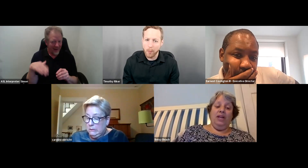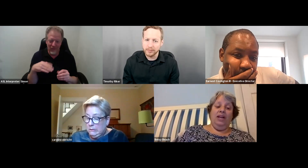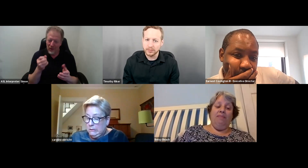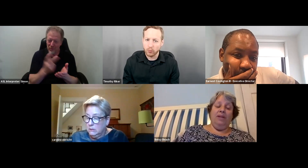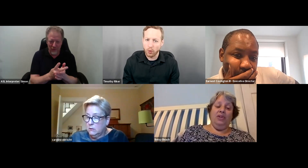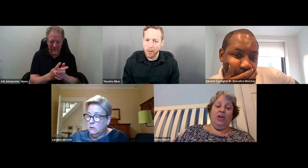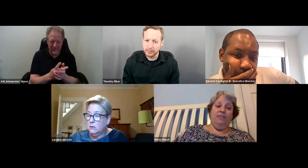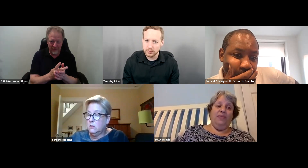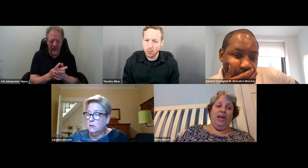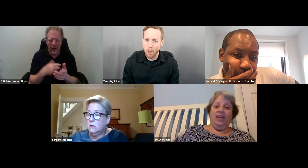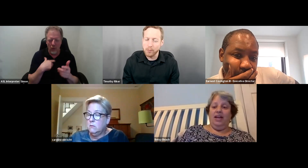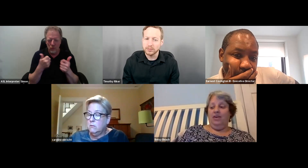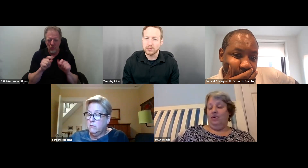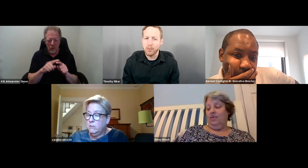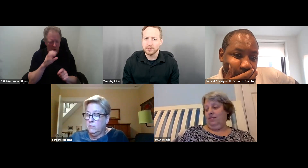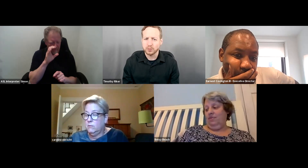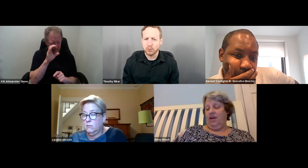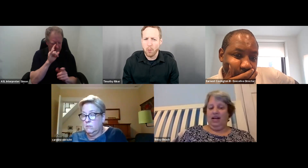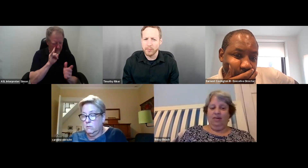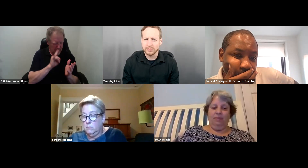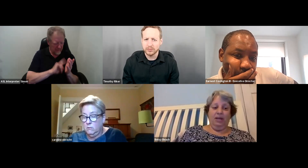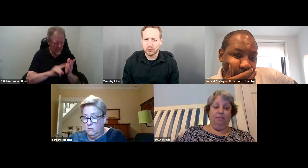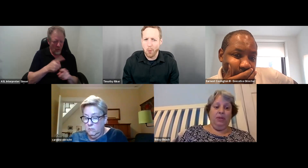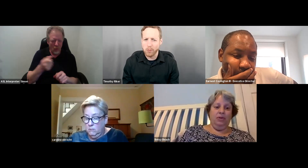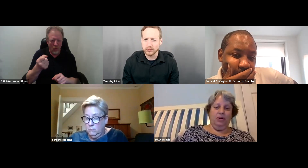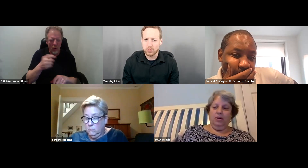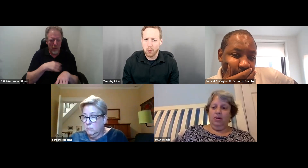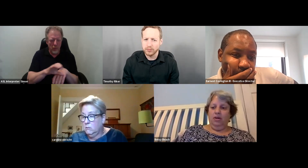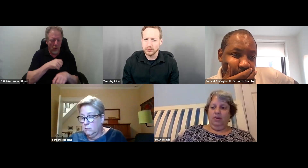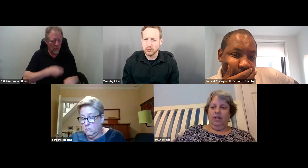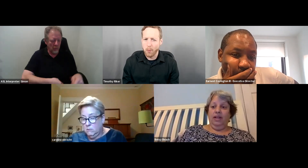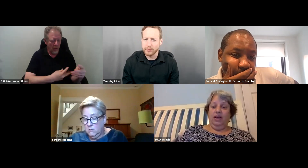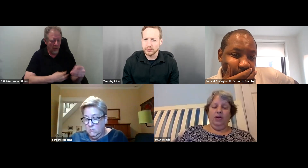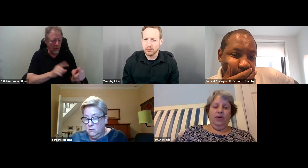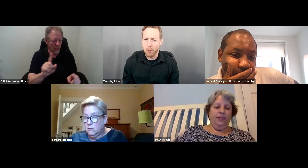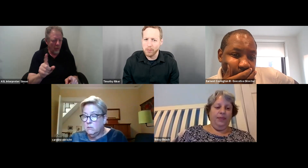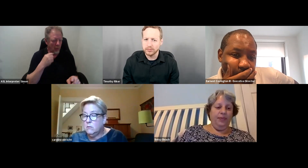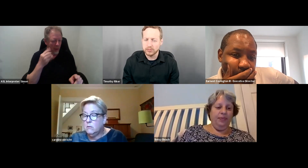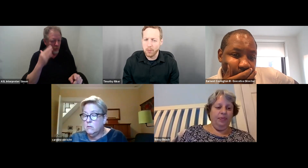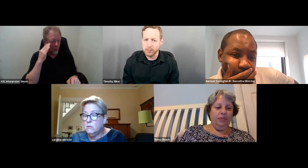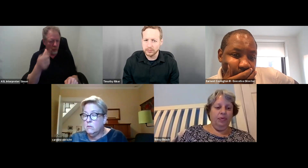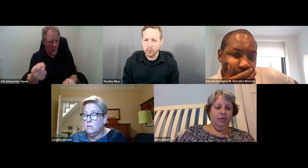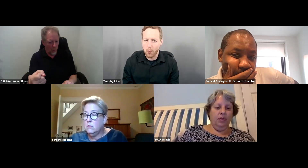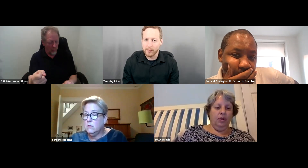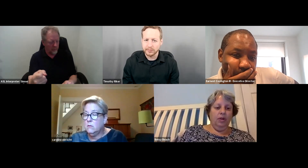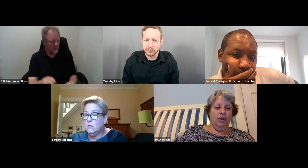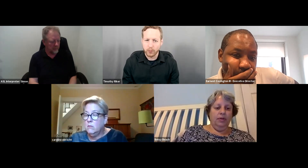approved, and I'm going to try to find that out right now on my computer and let you know.